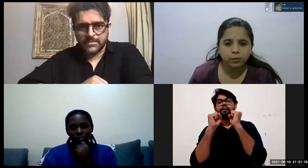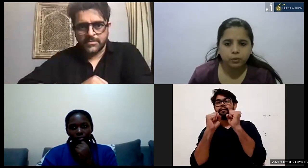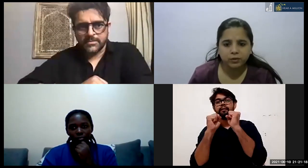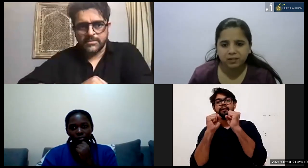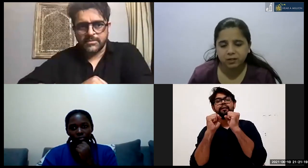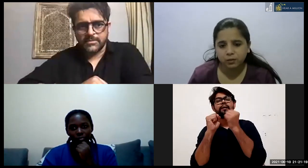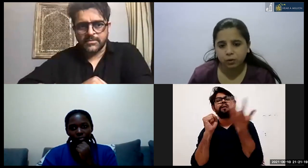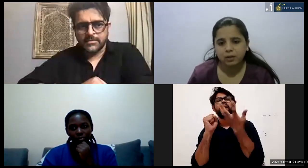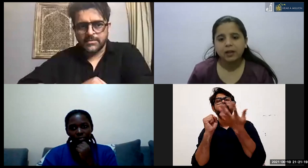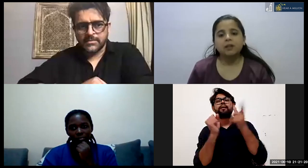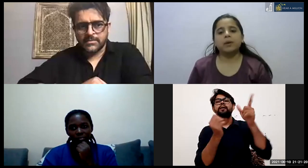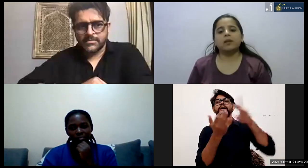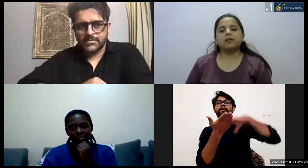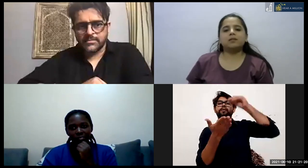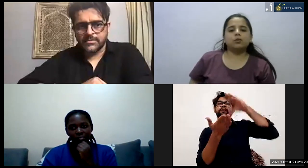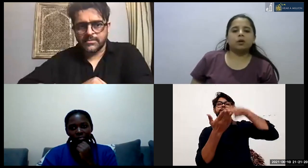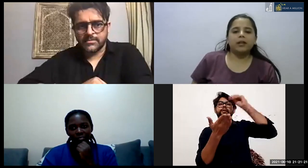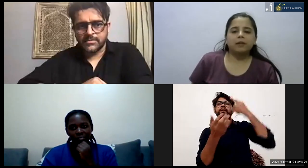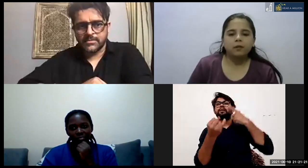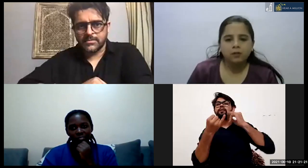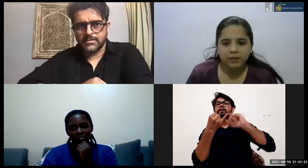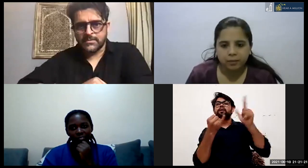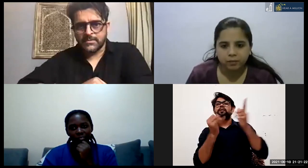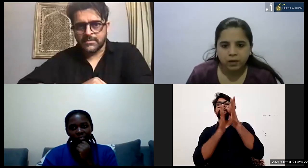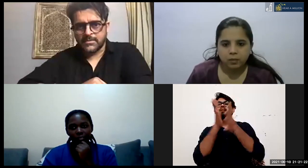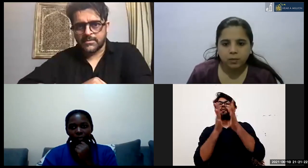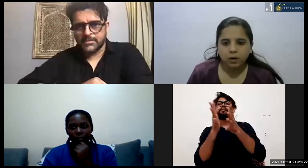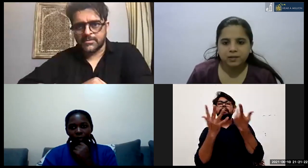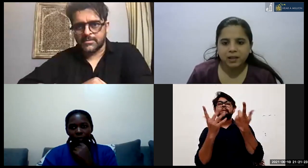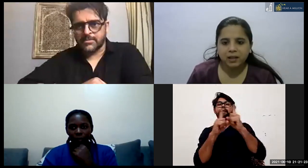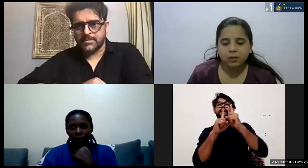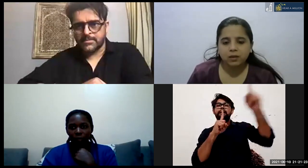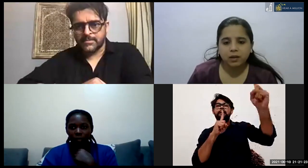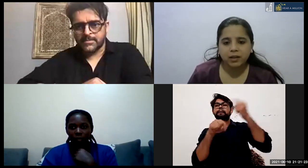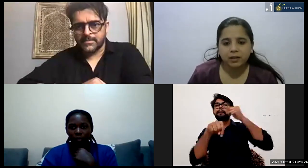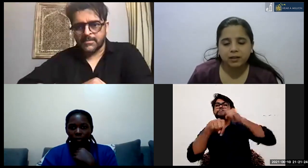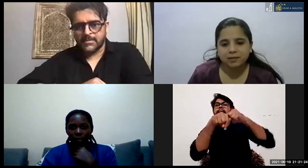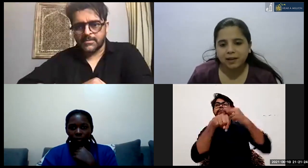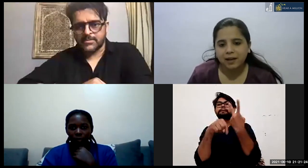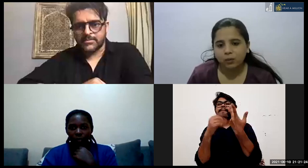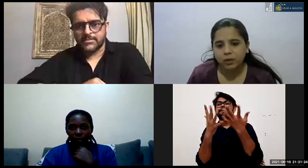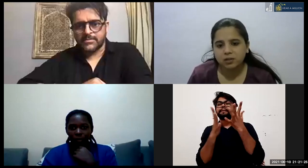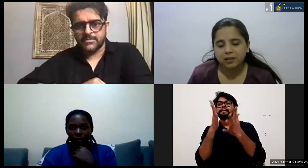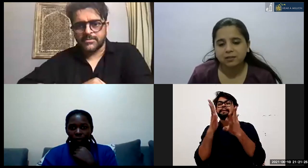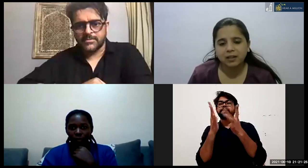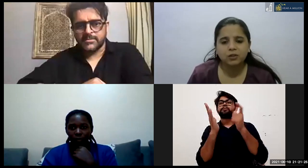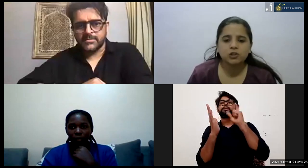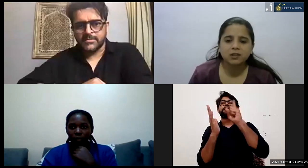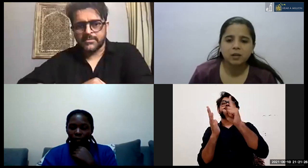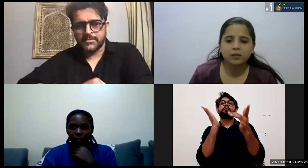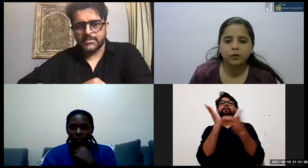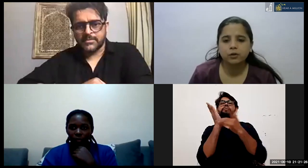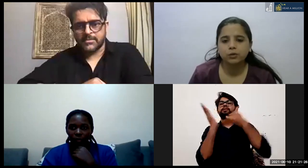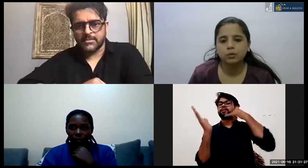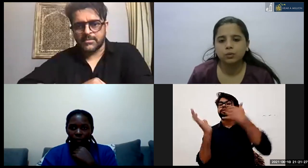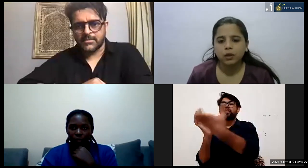from 2 to 6 years old, parents do not get involved with them because they were learning Indian Sign Language and they were just